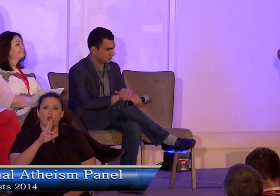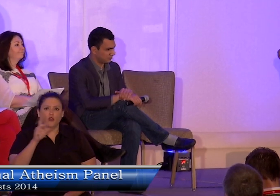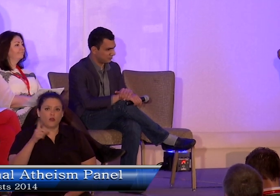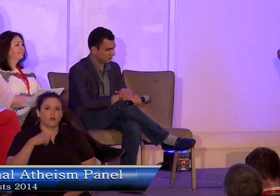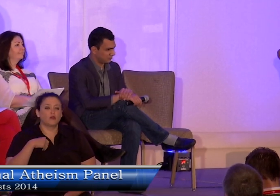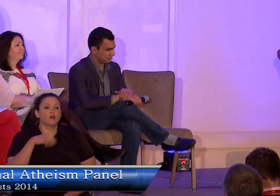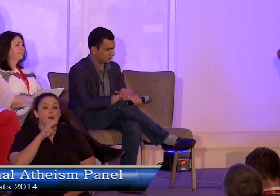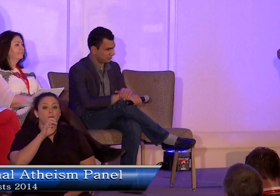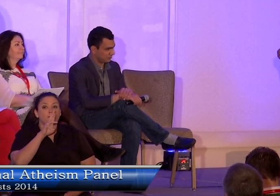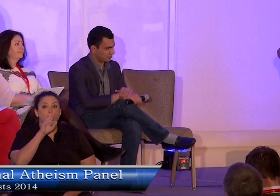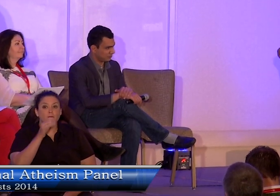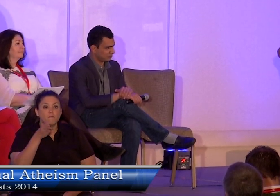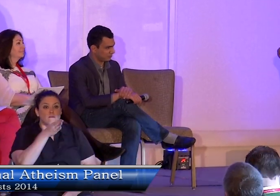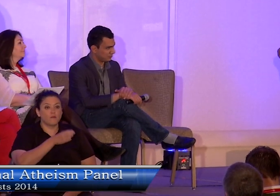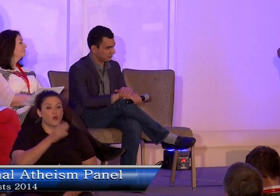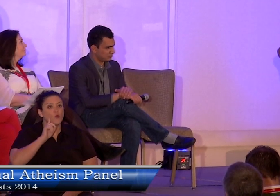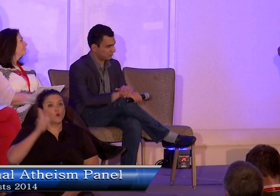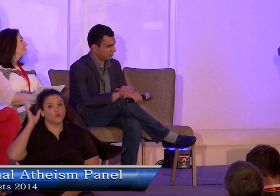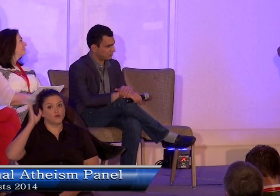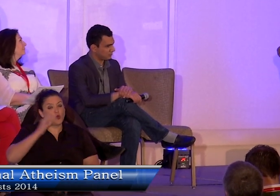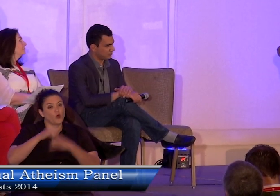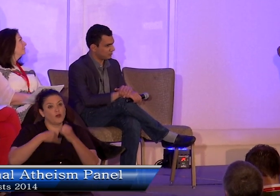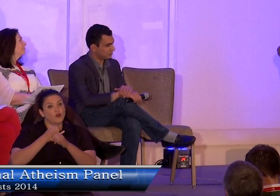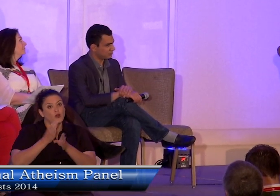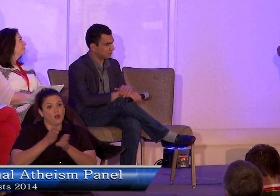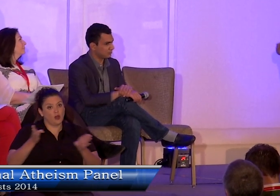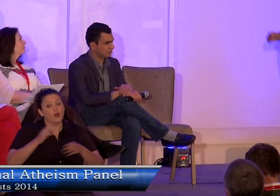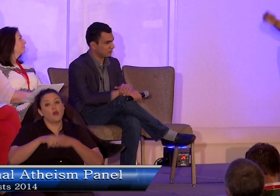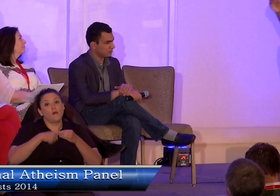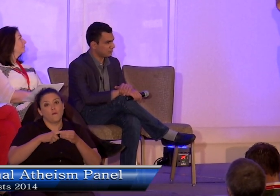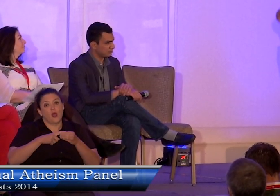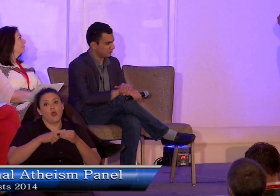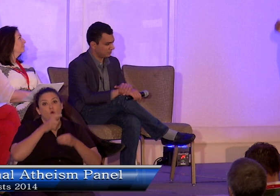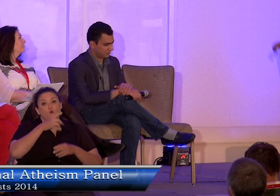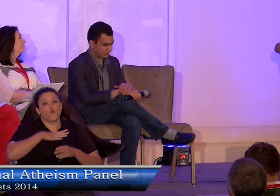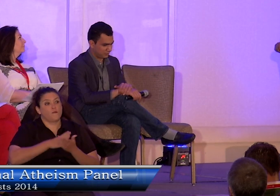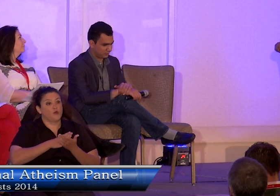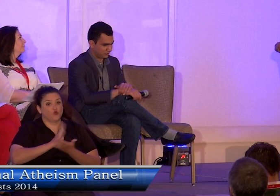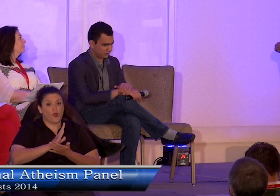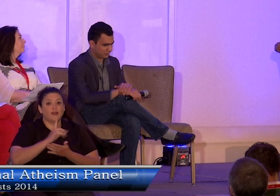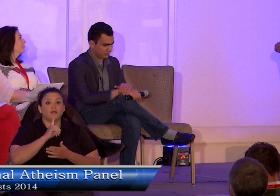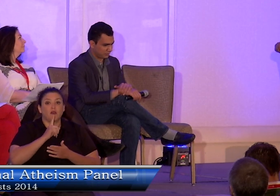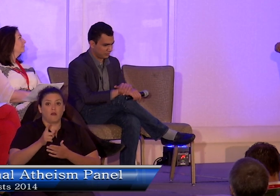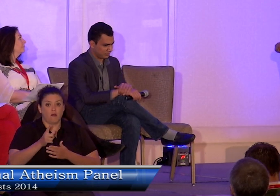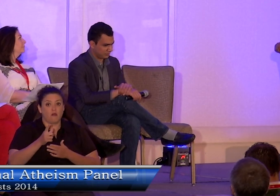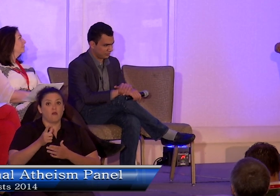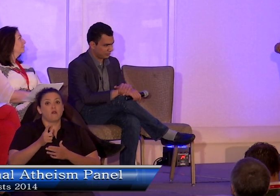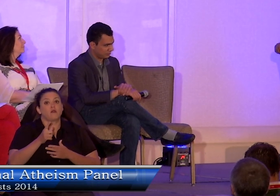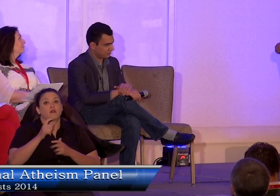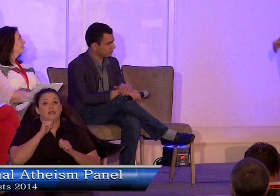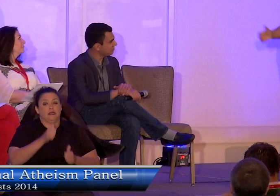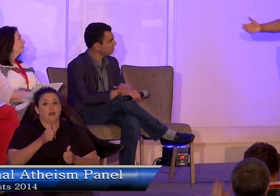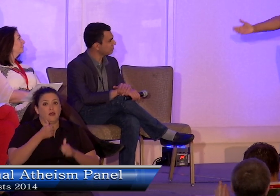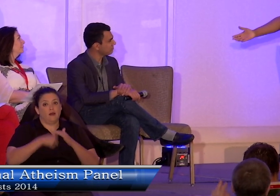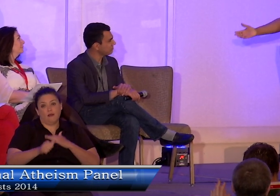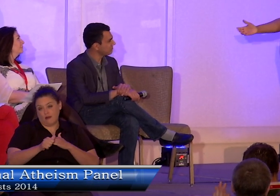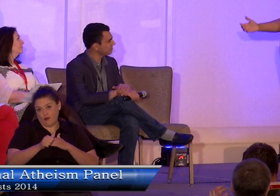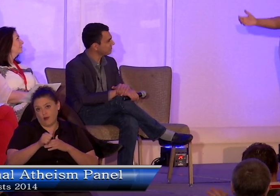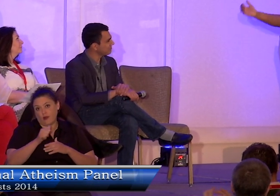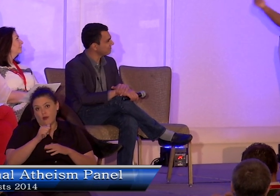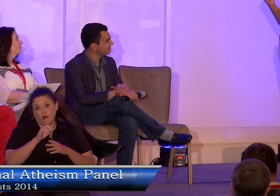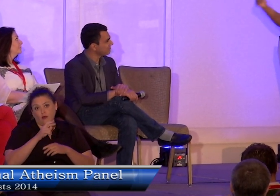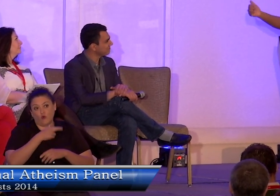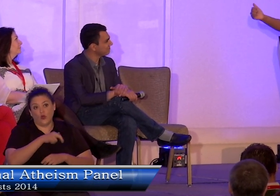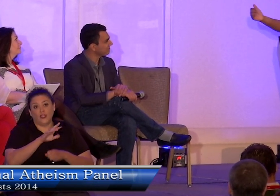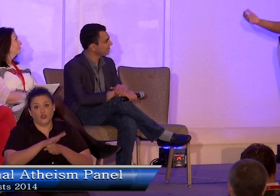who has spoken internationally about the rights of women that are denied under religious oppression. And